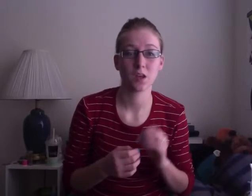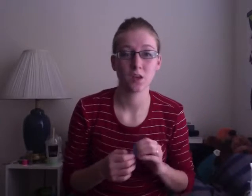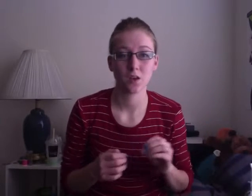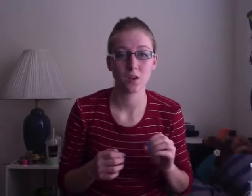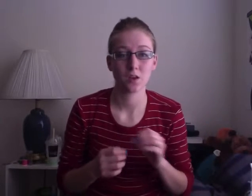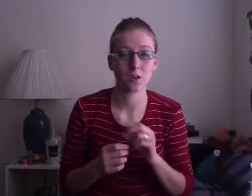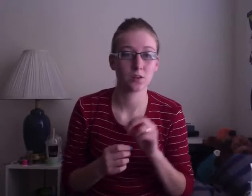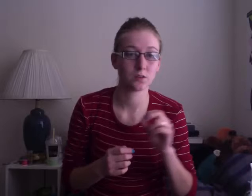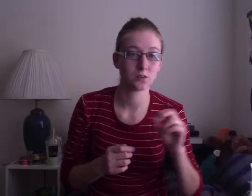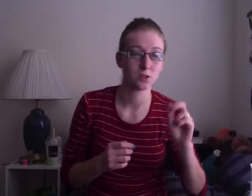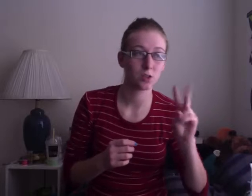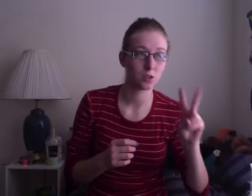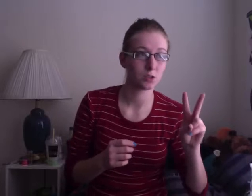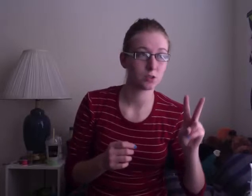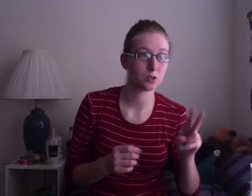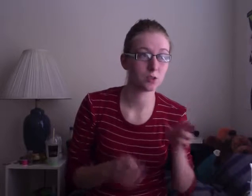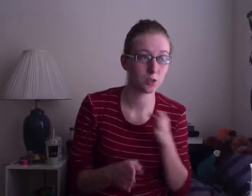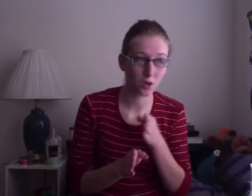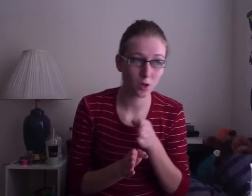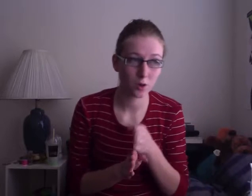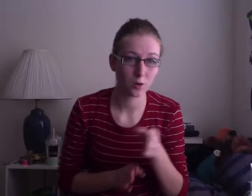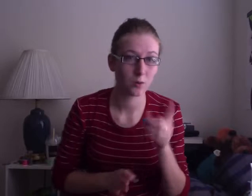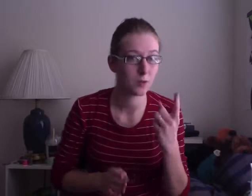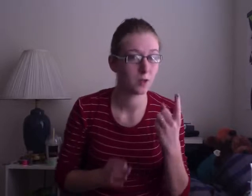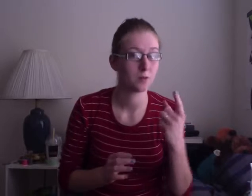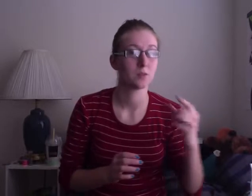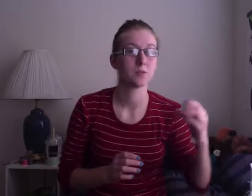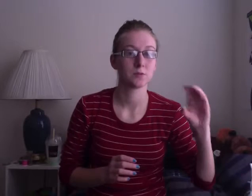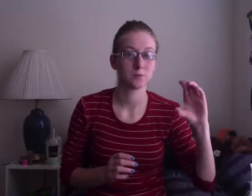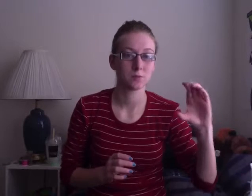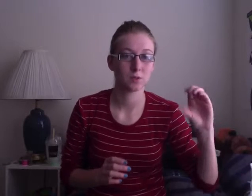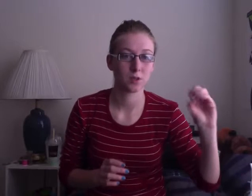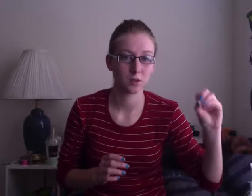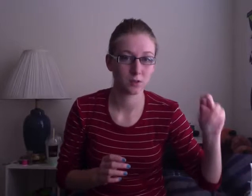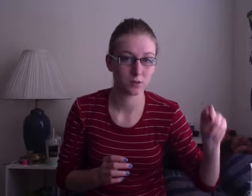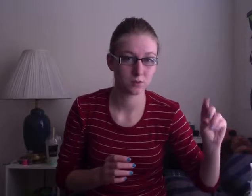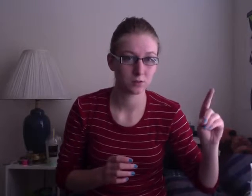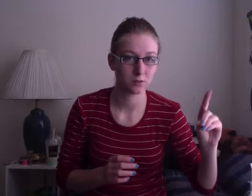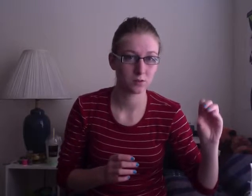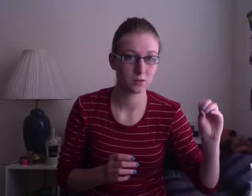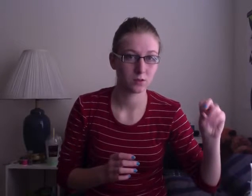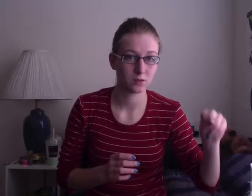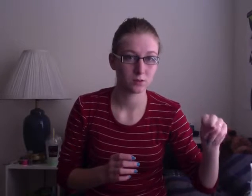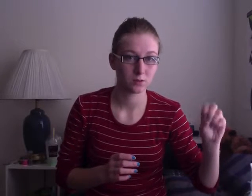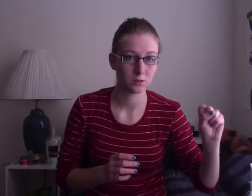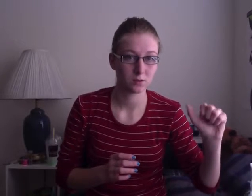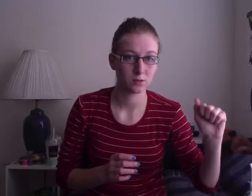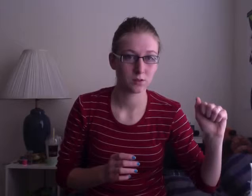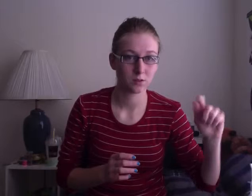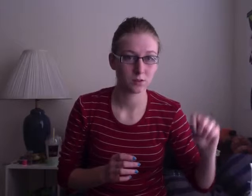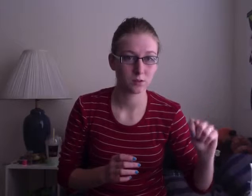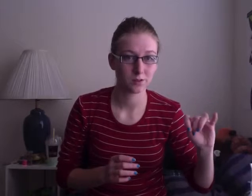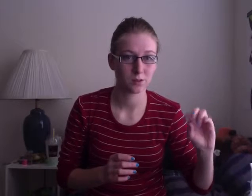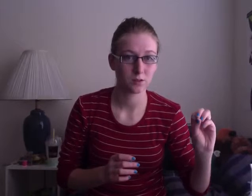evaporation, and this is the second one, condensation. Basically, you can say that these two are opposites. You take evaporation, you